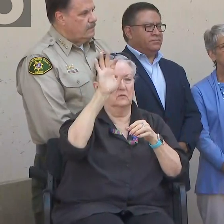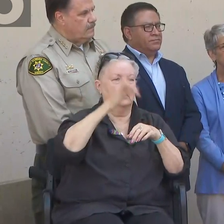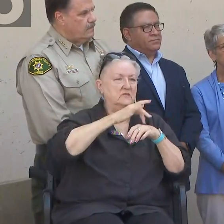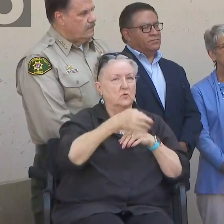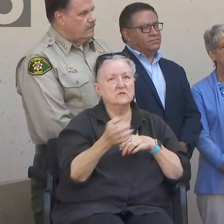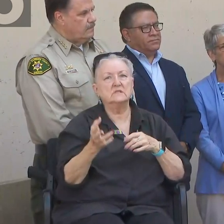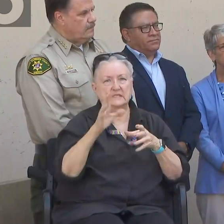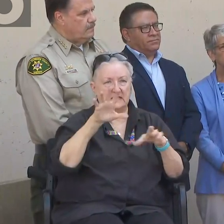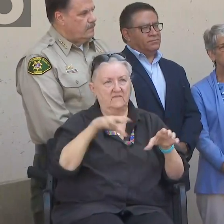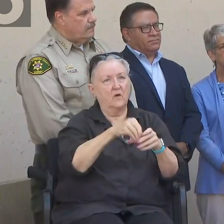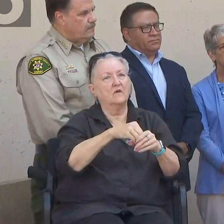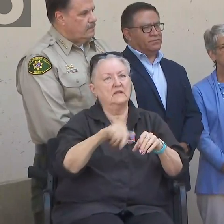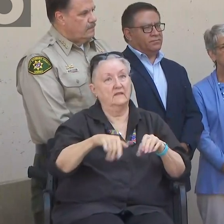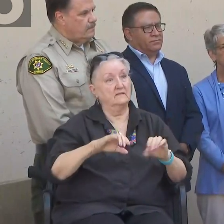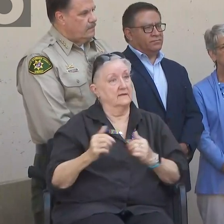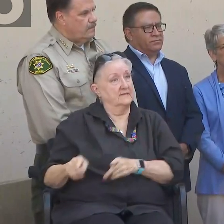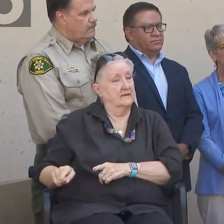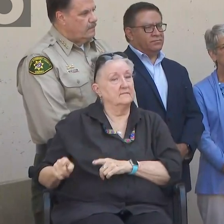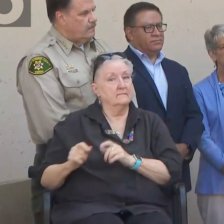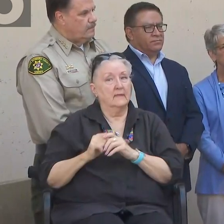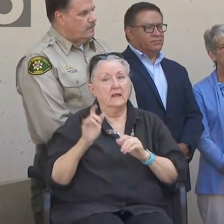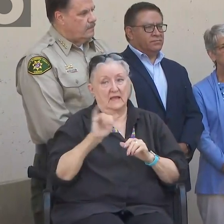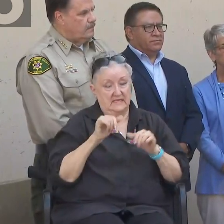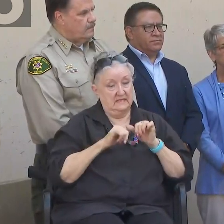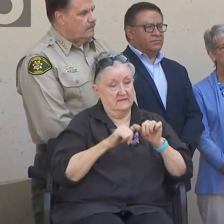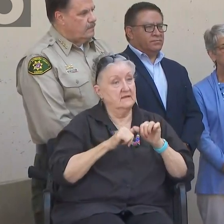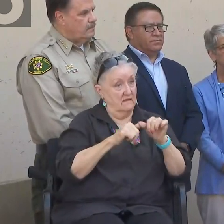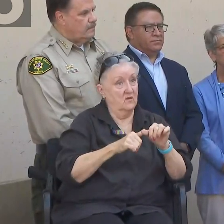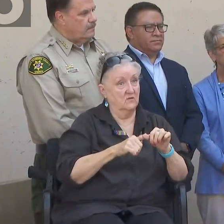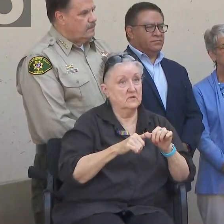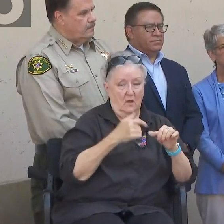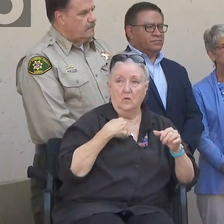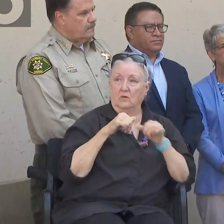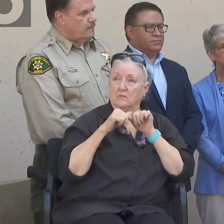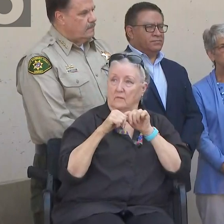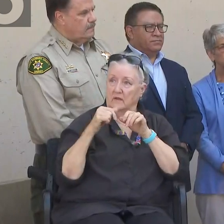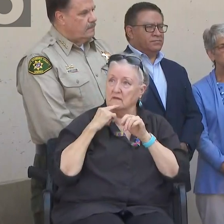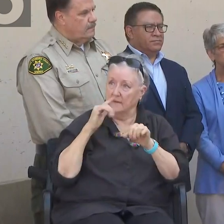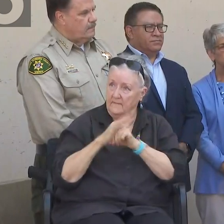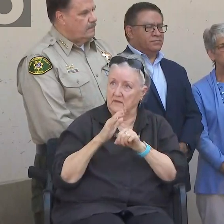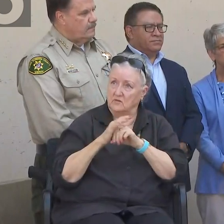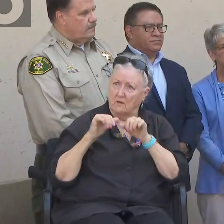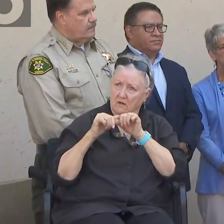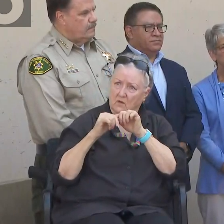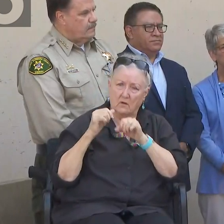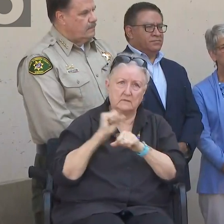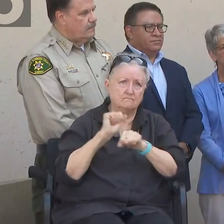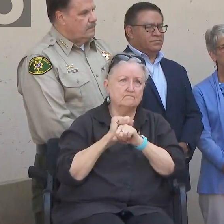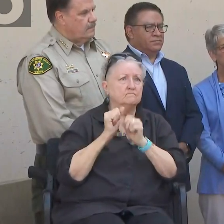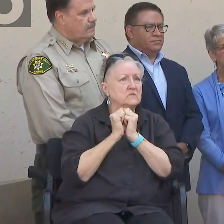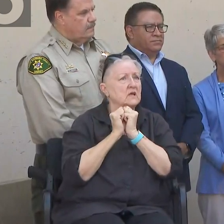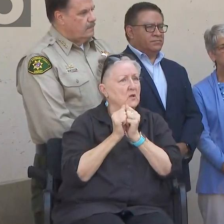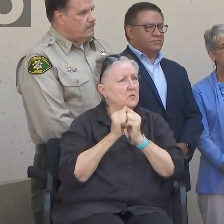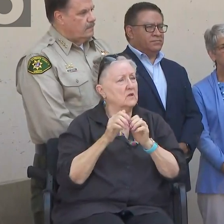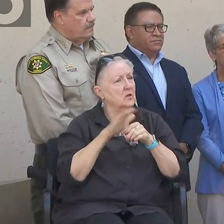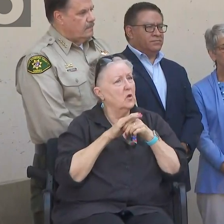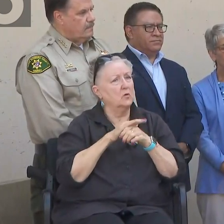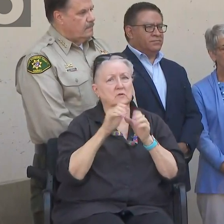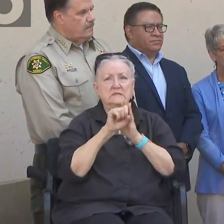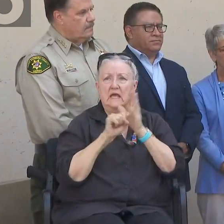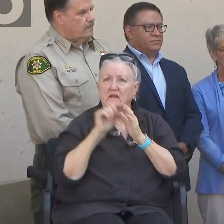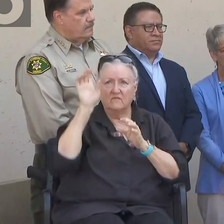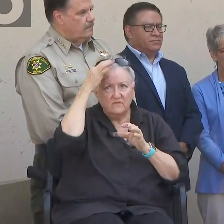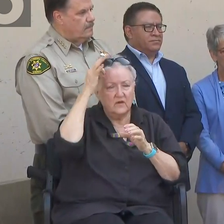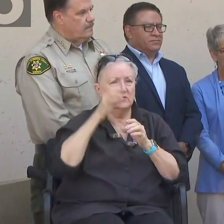in this incident. As this incident continues, we remain committed to ongoing collaboration with our local, state, and federal